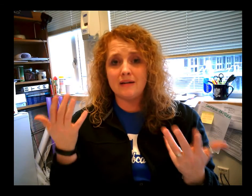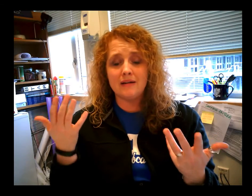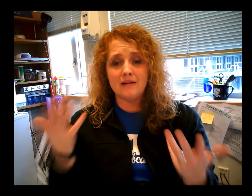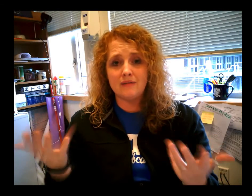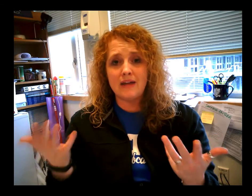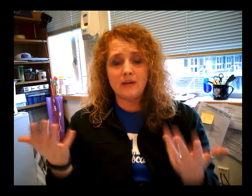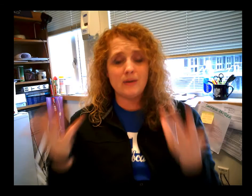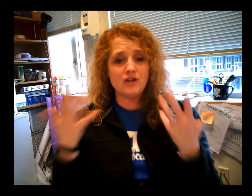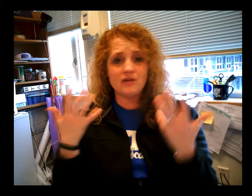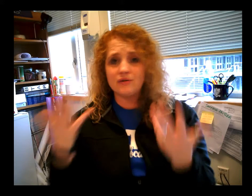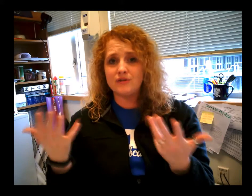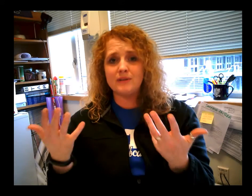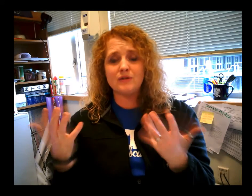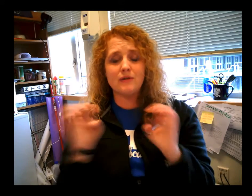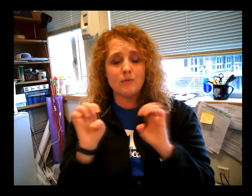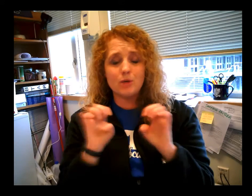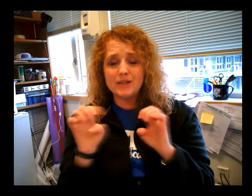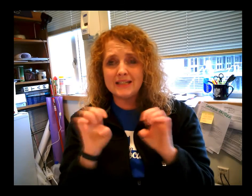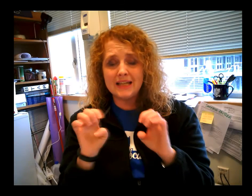an evacuation or some sort of emergency.